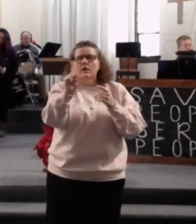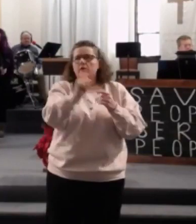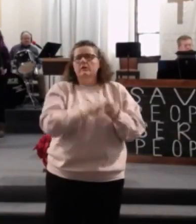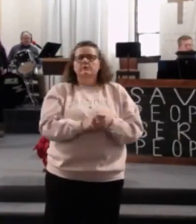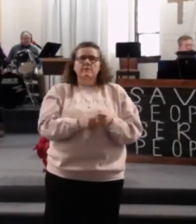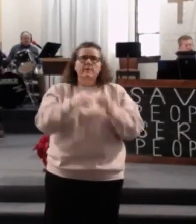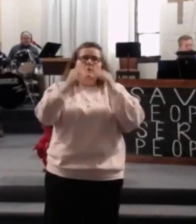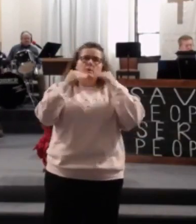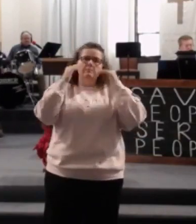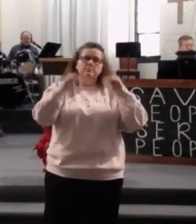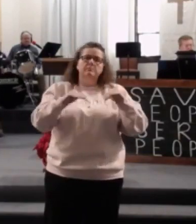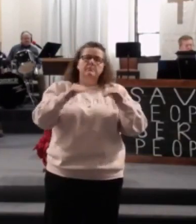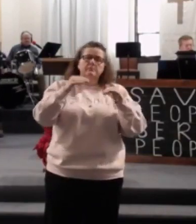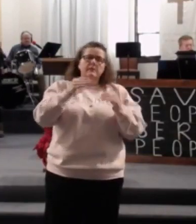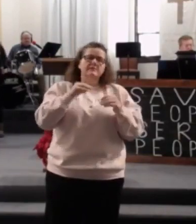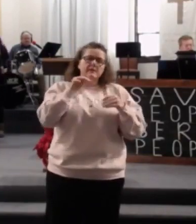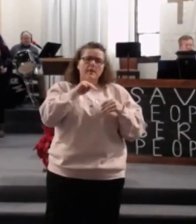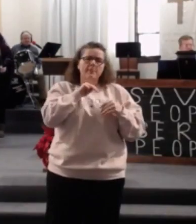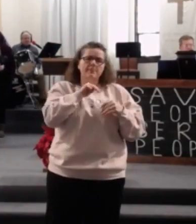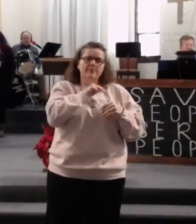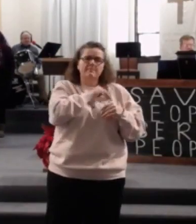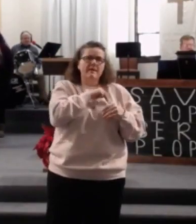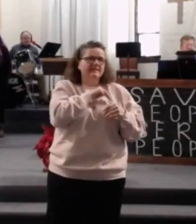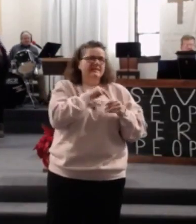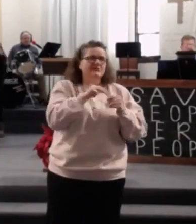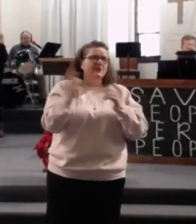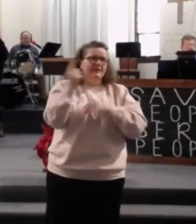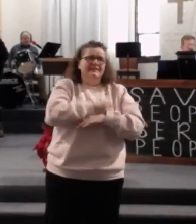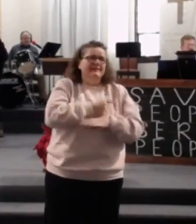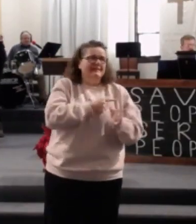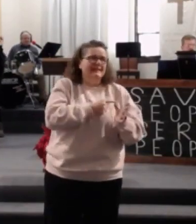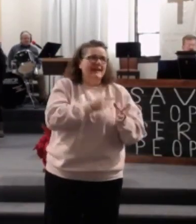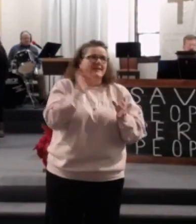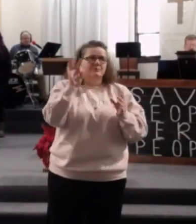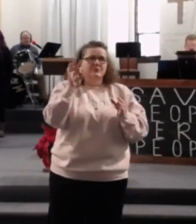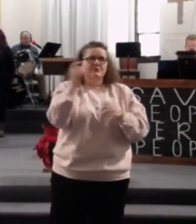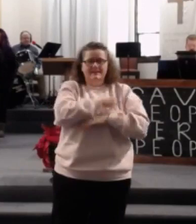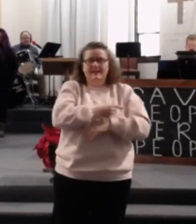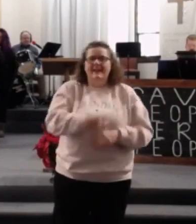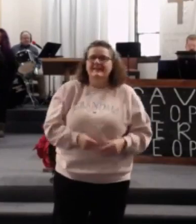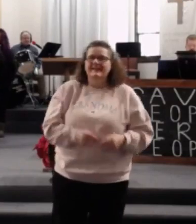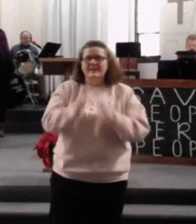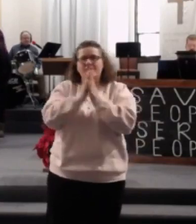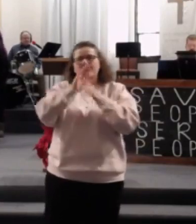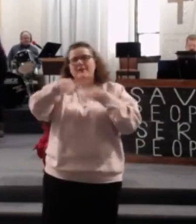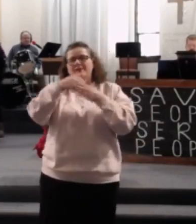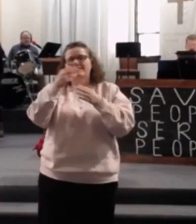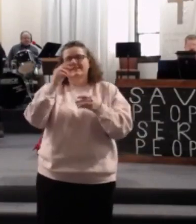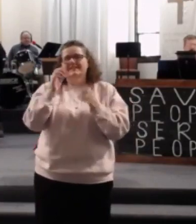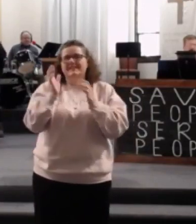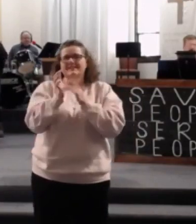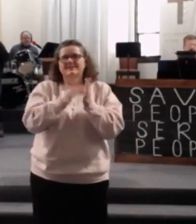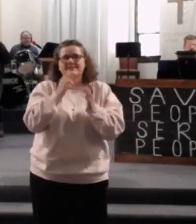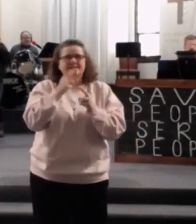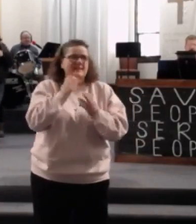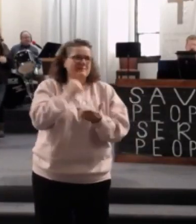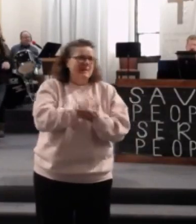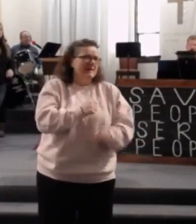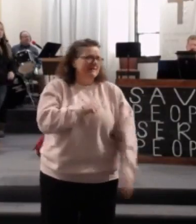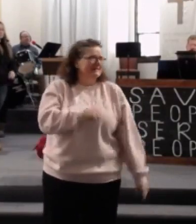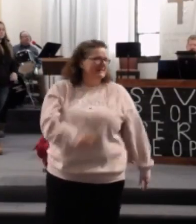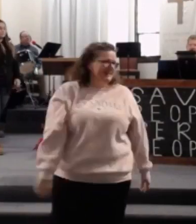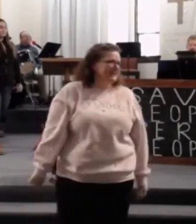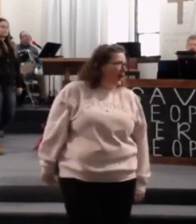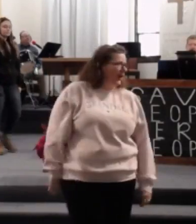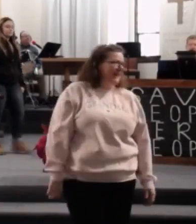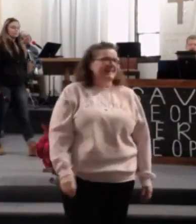that you would bless the message being brought today. We love you so much, God, and we pray all of this in Jesus' name. Amen. Come,